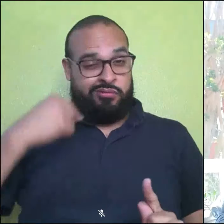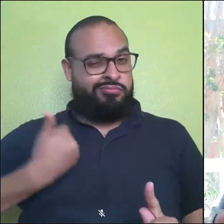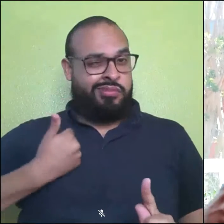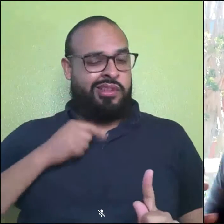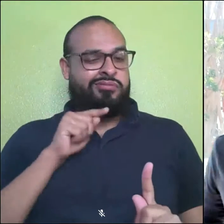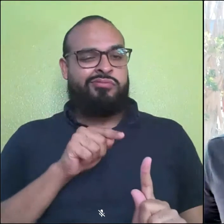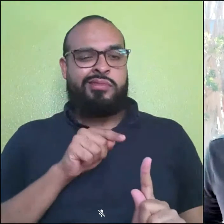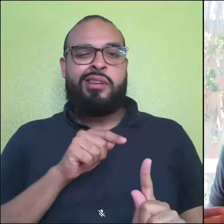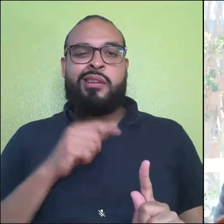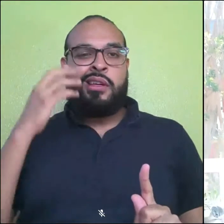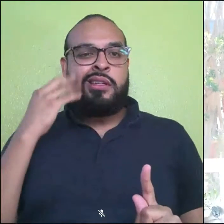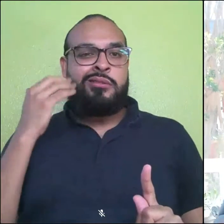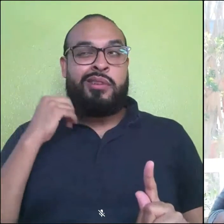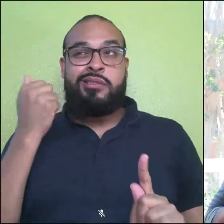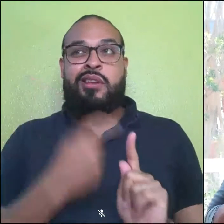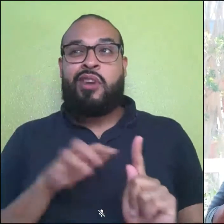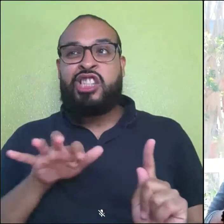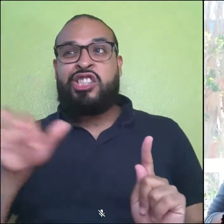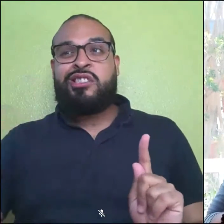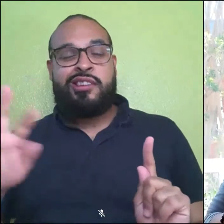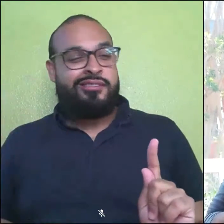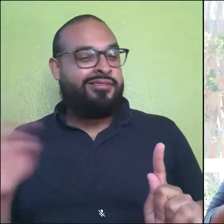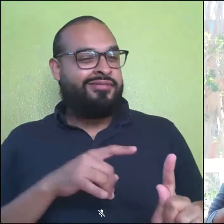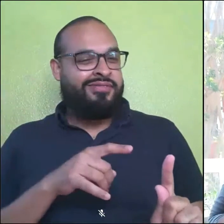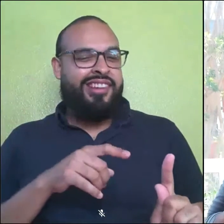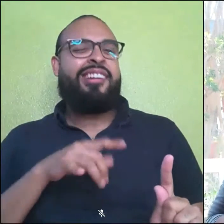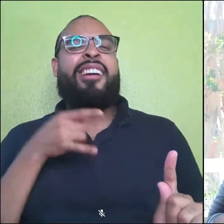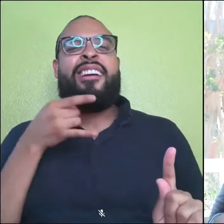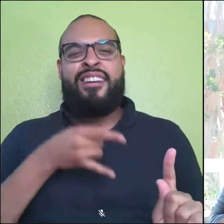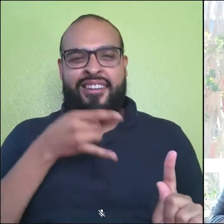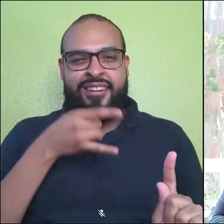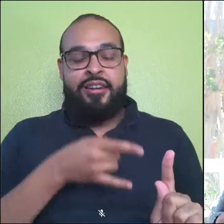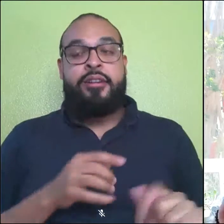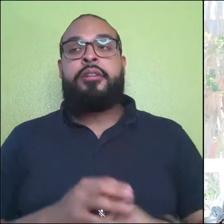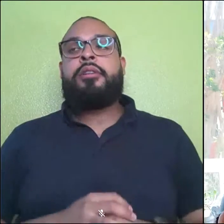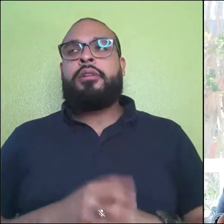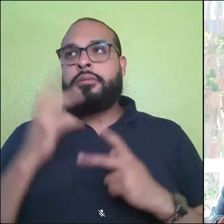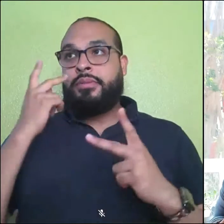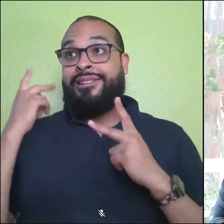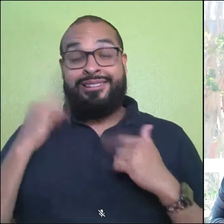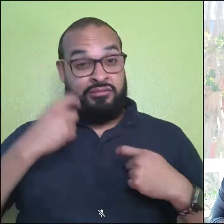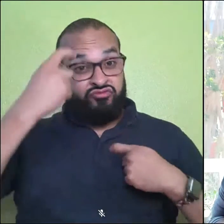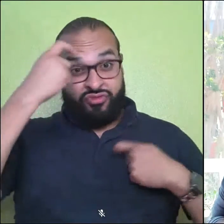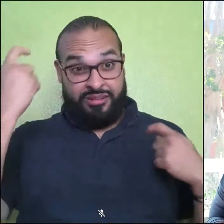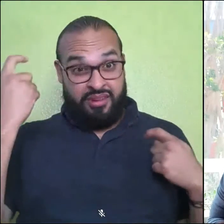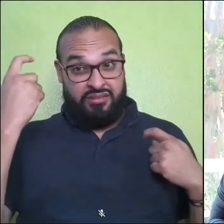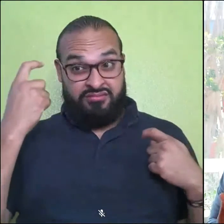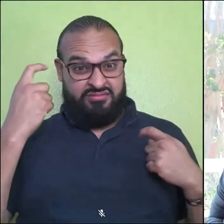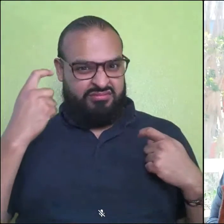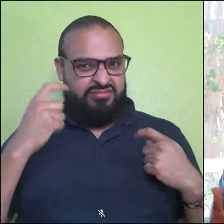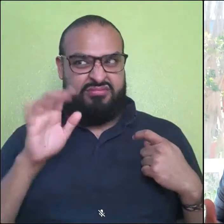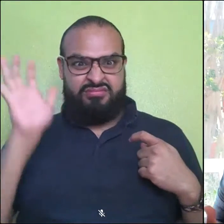And in my own healing, what I've learned is that trauma that I experienced in that moment still lives in me today,